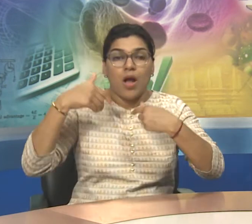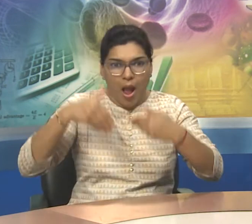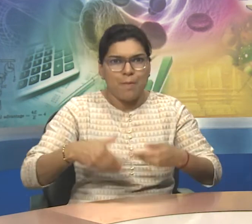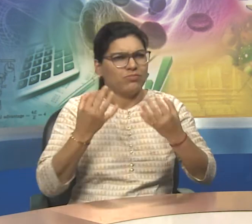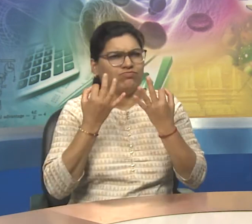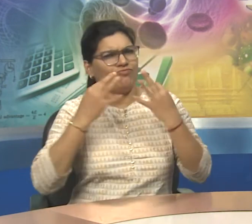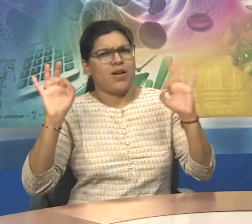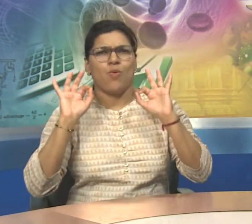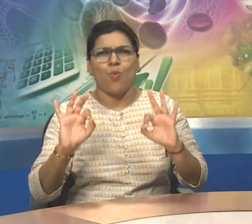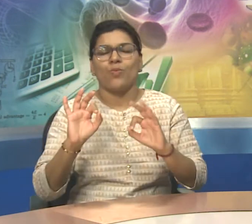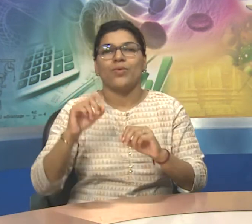Liberty means